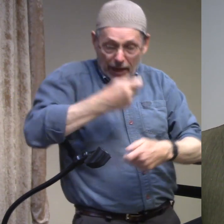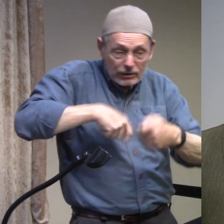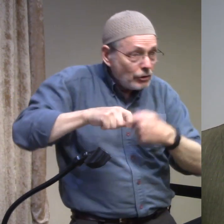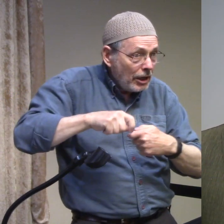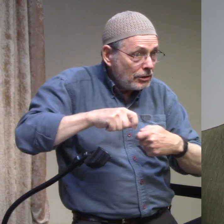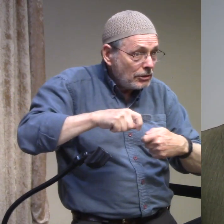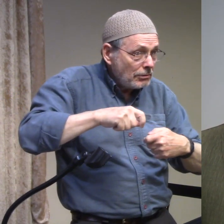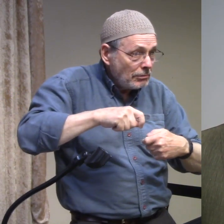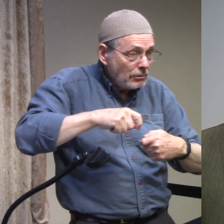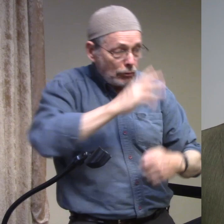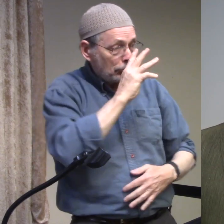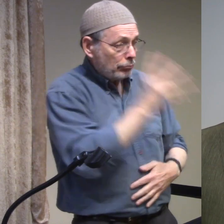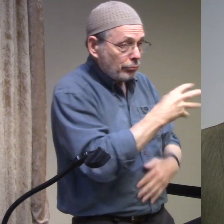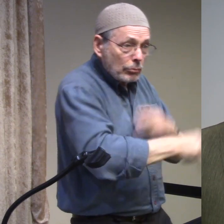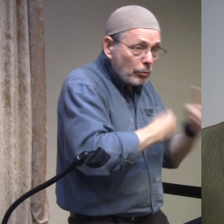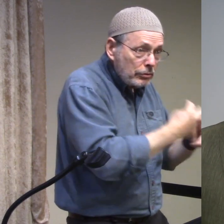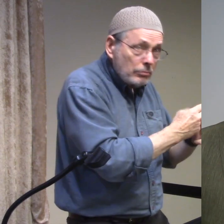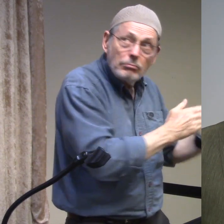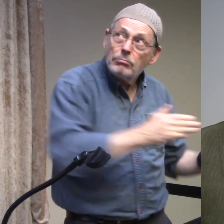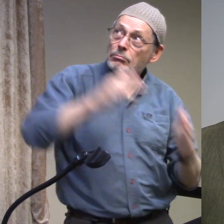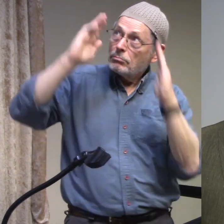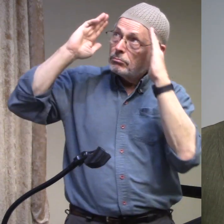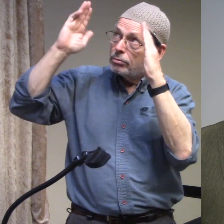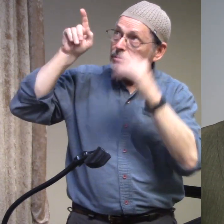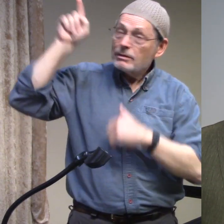get paradise forever, inshallah.